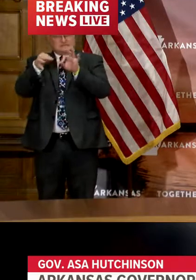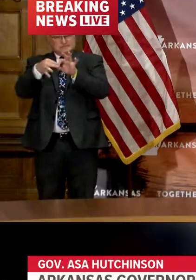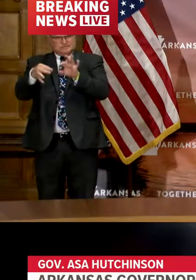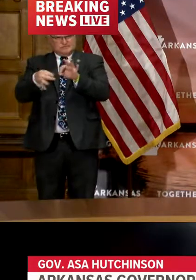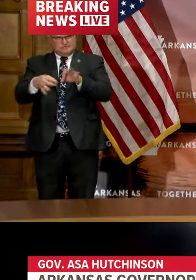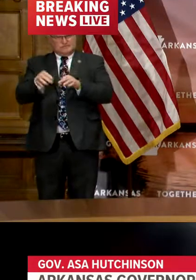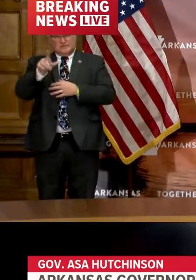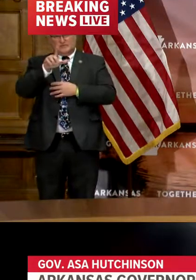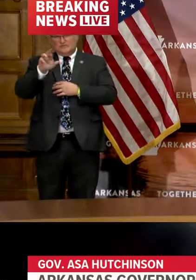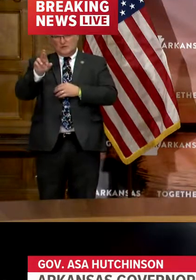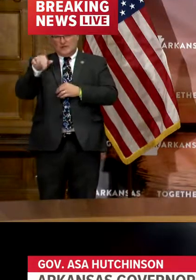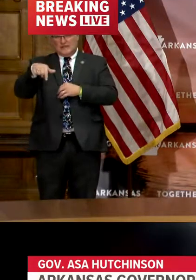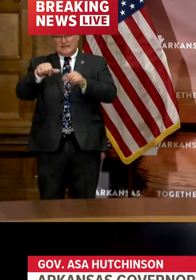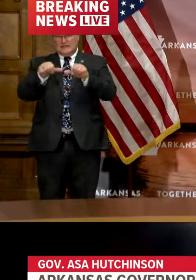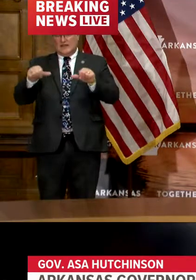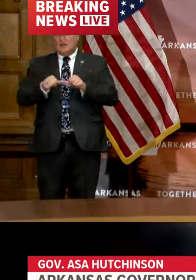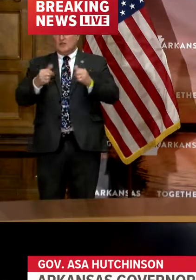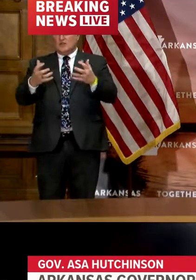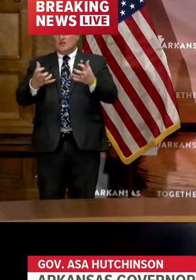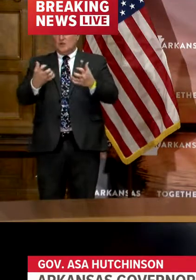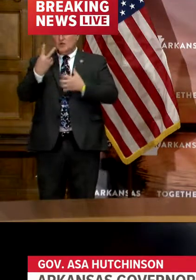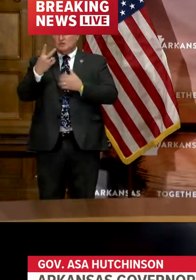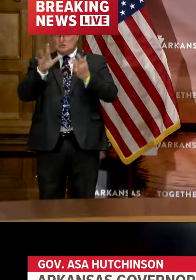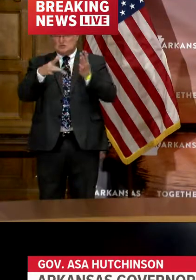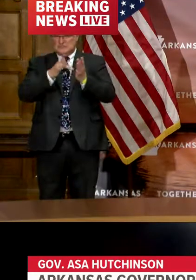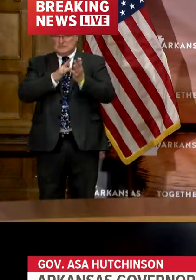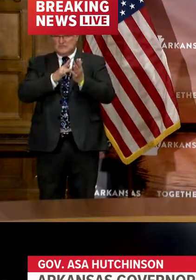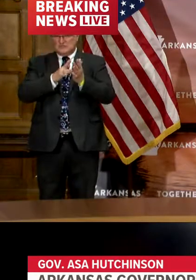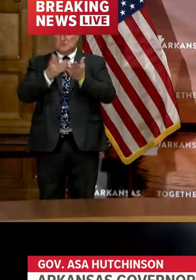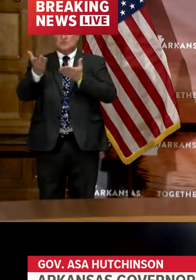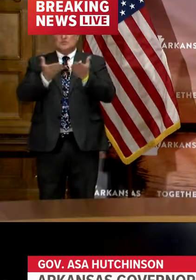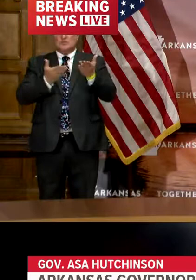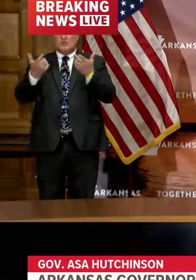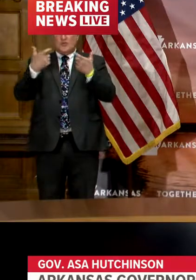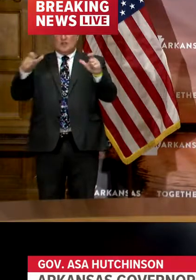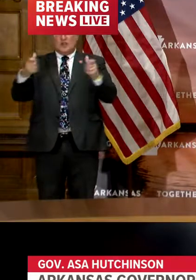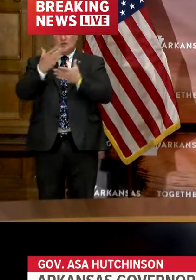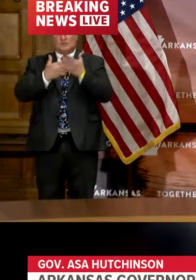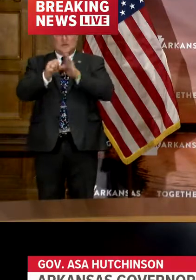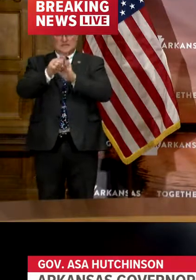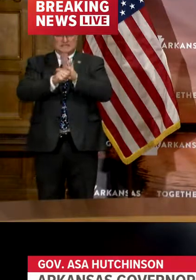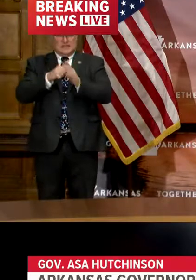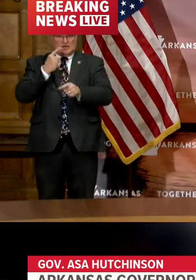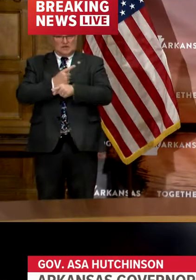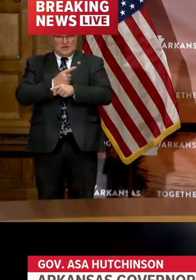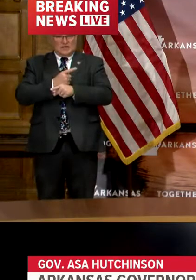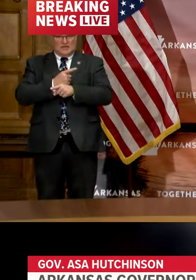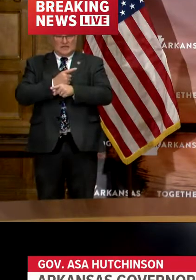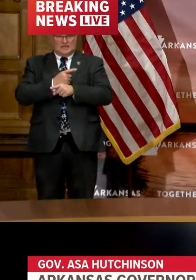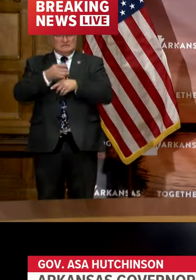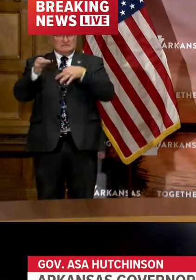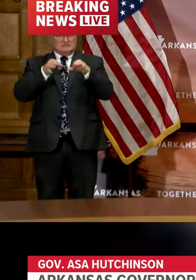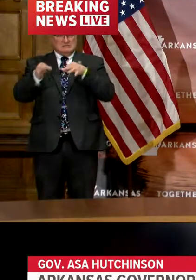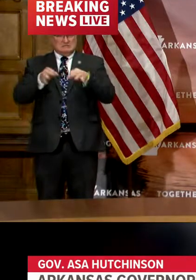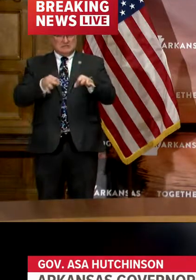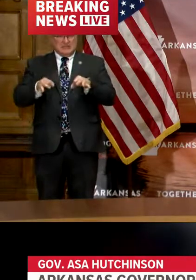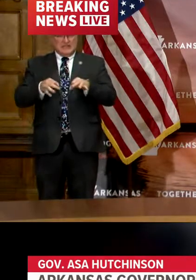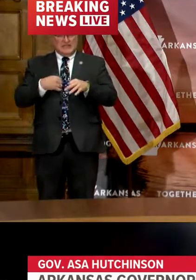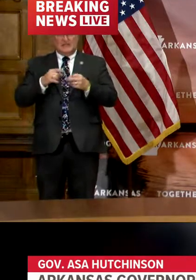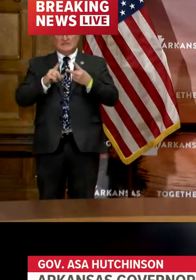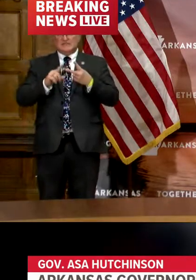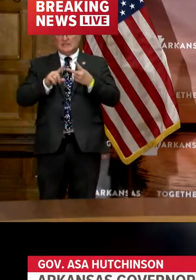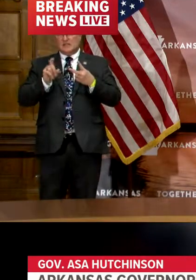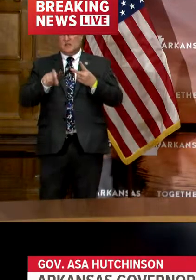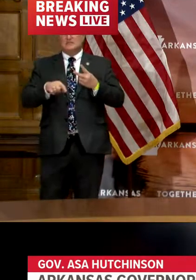Little Rock and this area. You want 2 centers kind of serving large parts of the state. Is that correct? Can you expand on that? And I have a second question once you